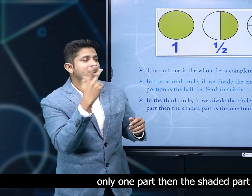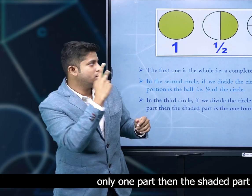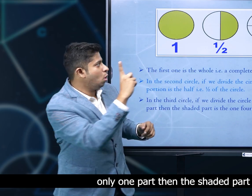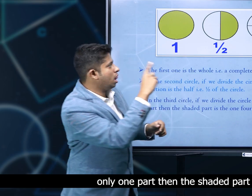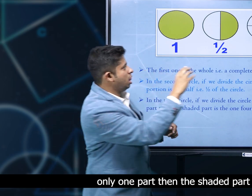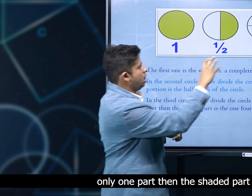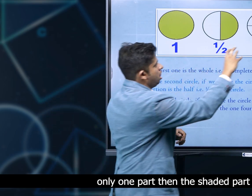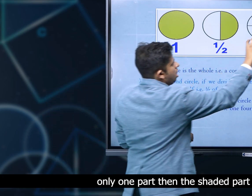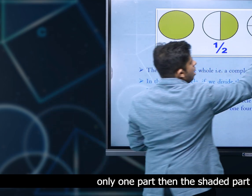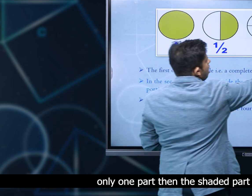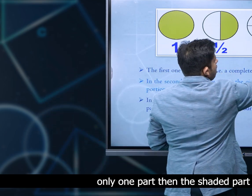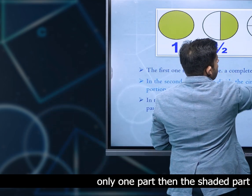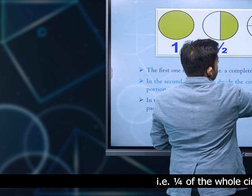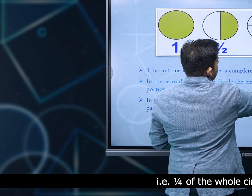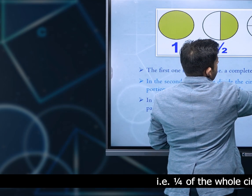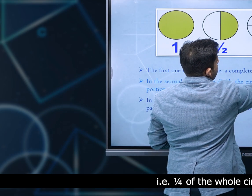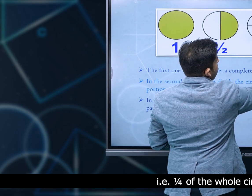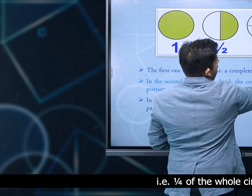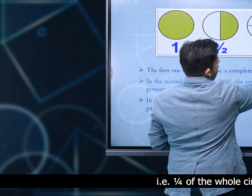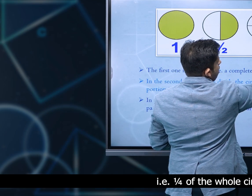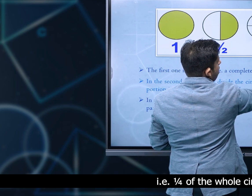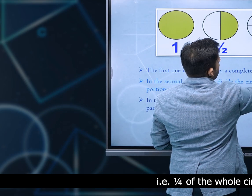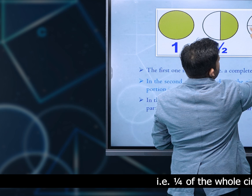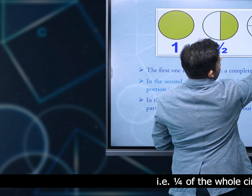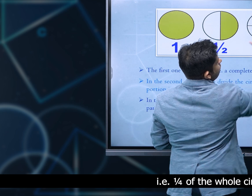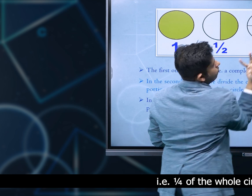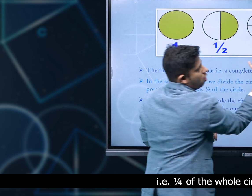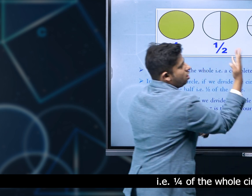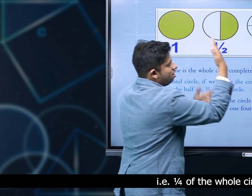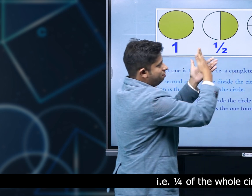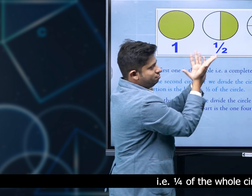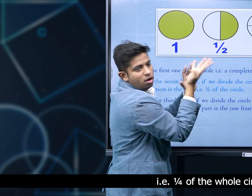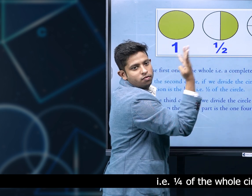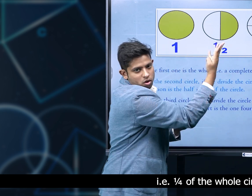shaded part is 1/4, that is 1/4 of the whole circle.